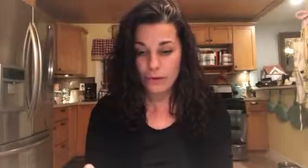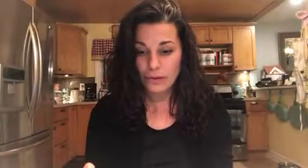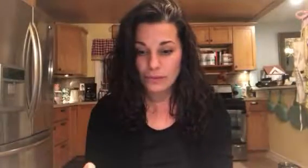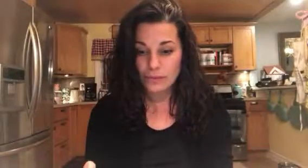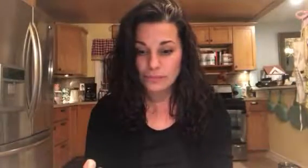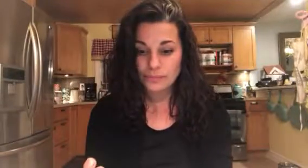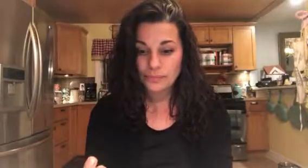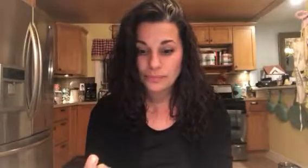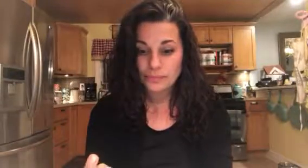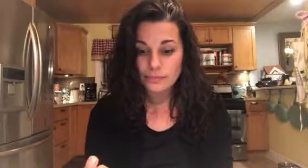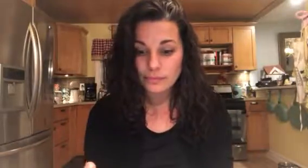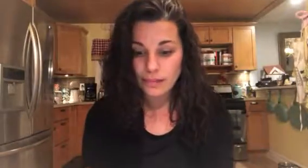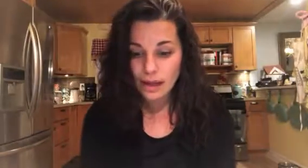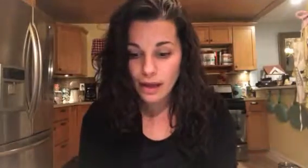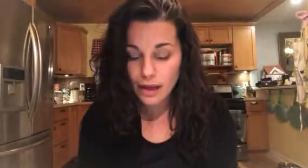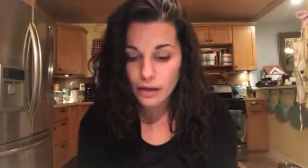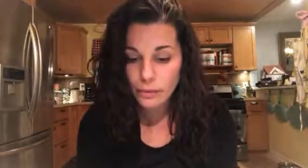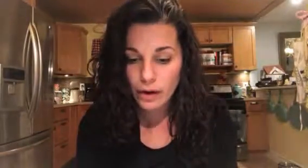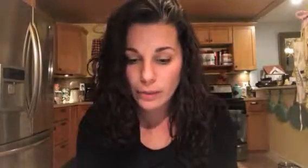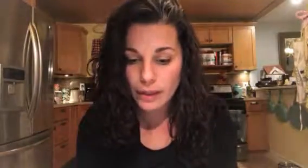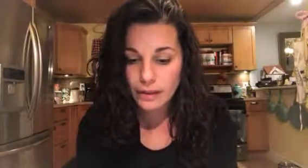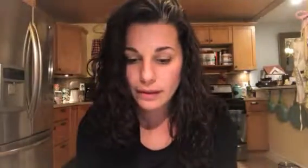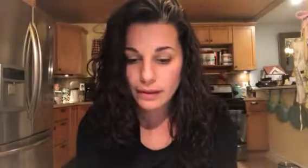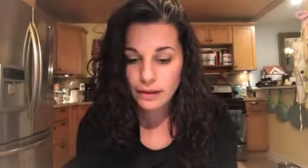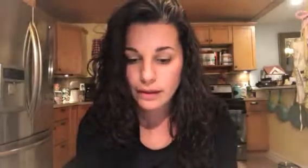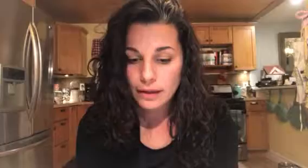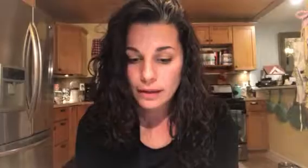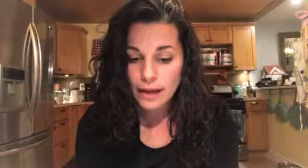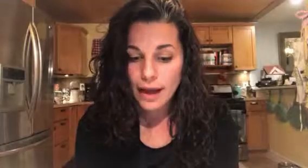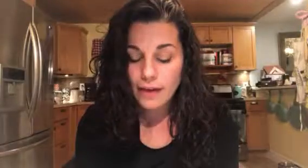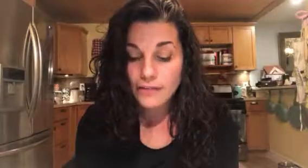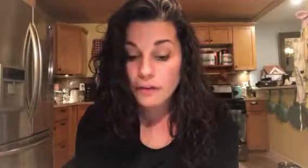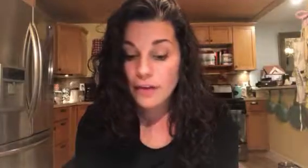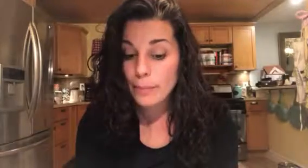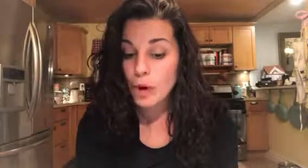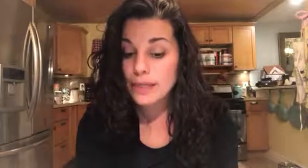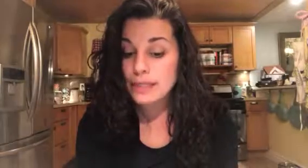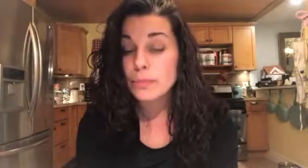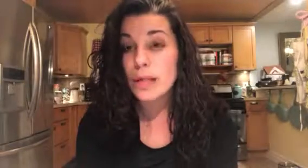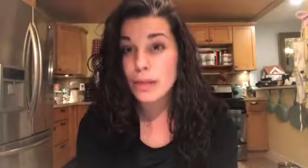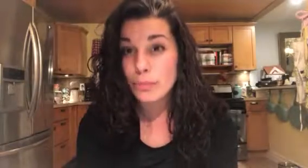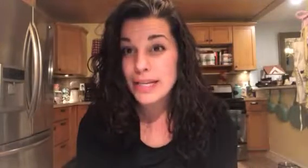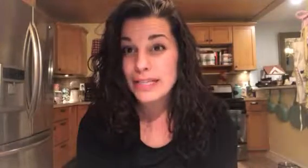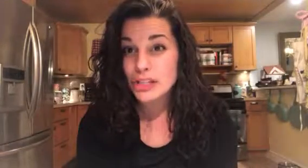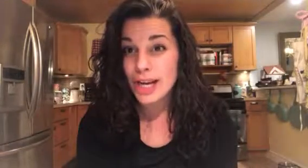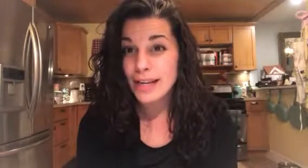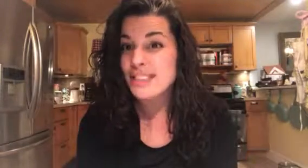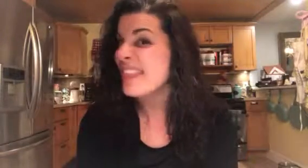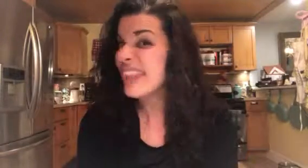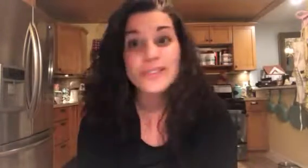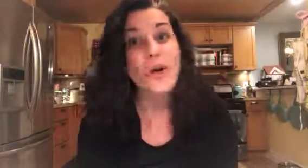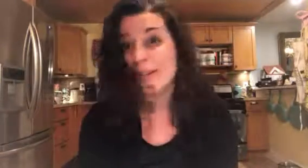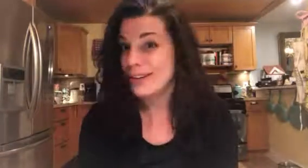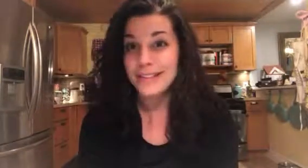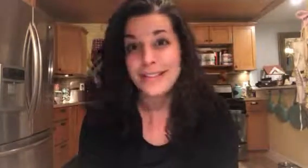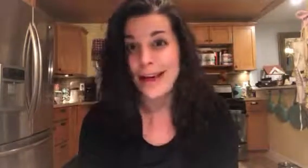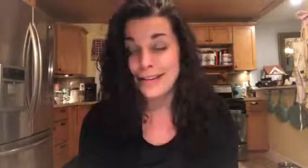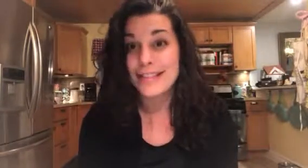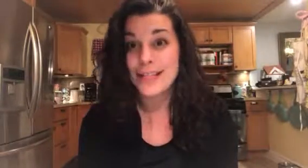world. Where are we? So for that part, his blood breaks the chains. That's all you're gonna sign, because that's